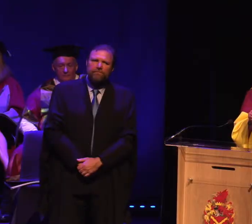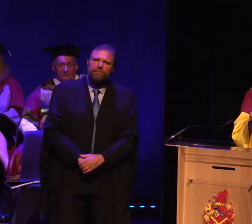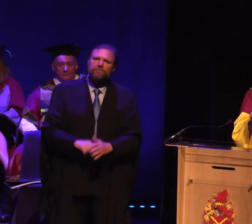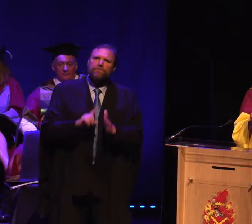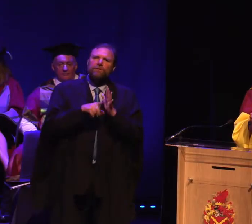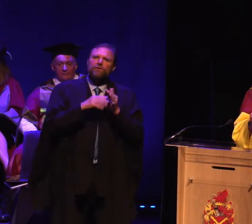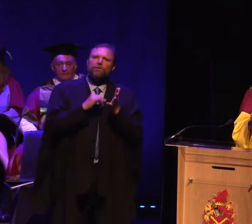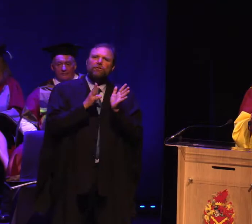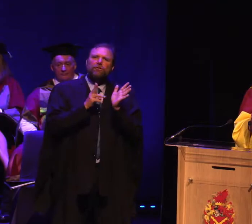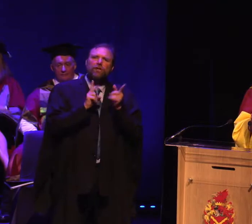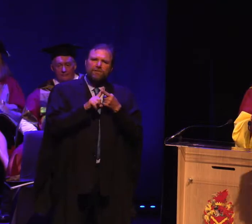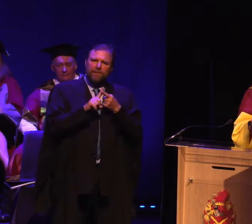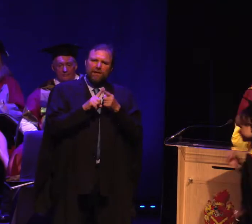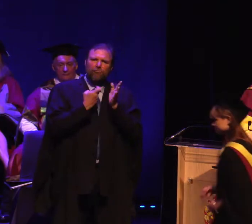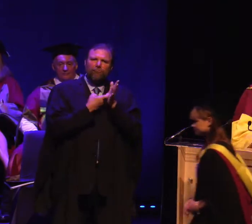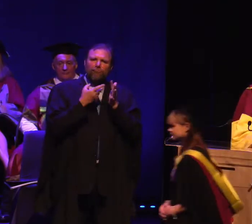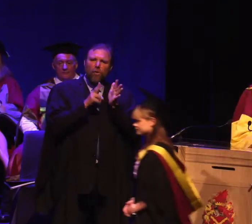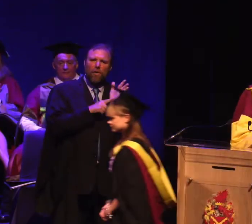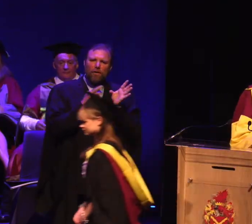Jasmine Rowlands.